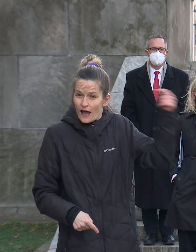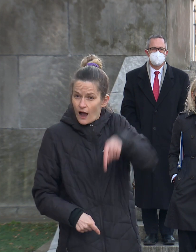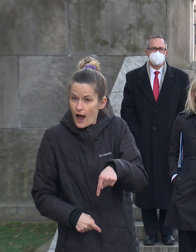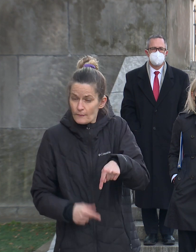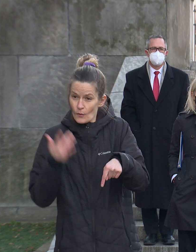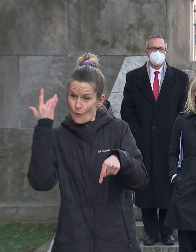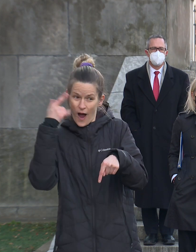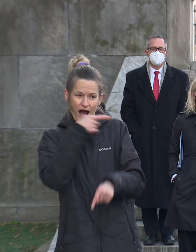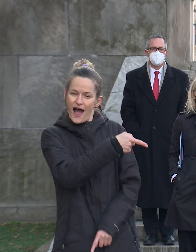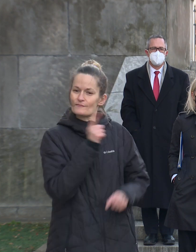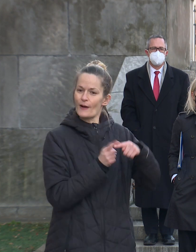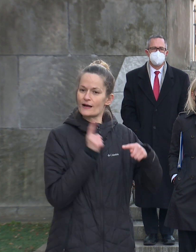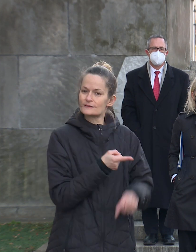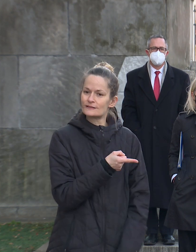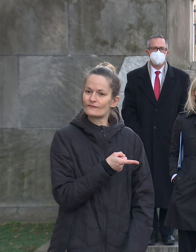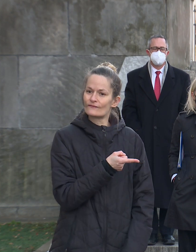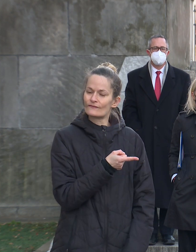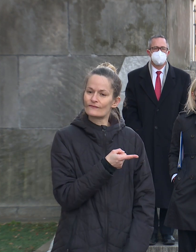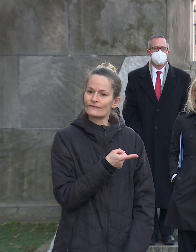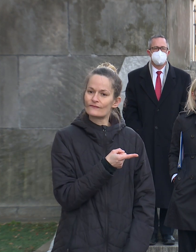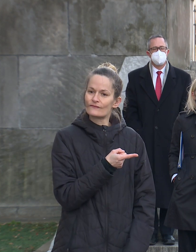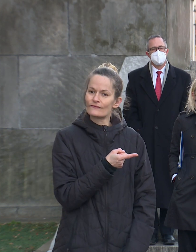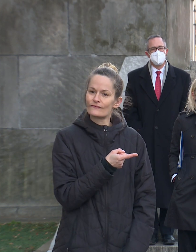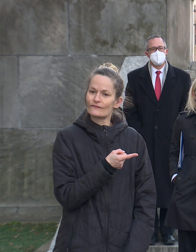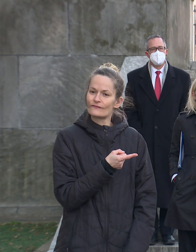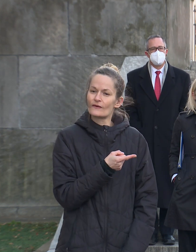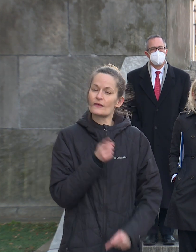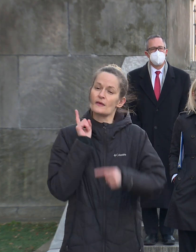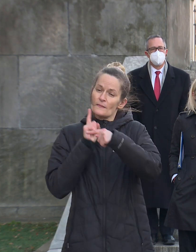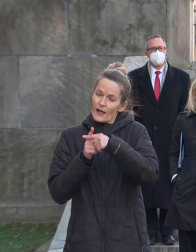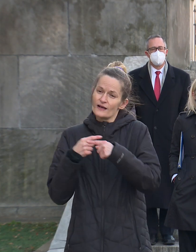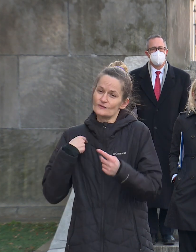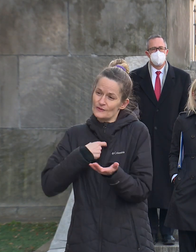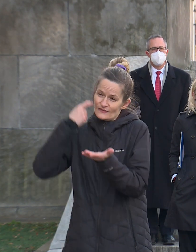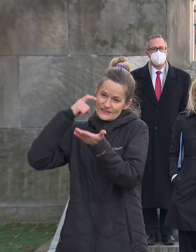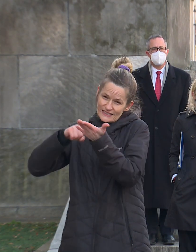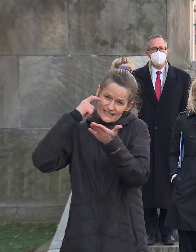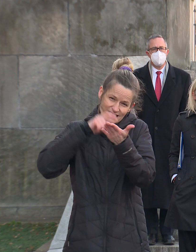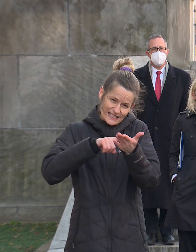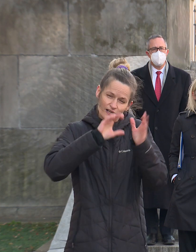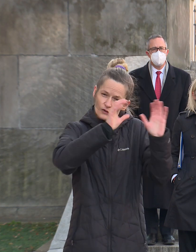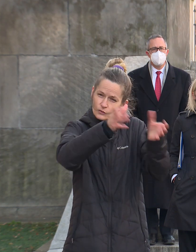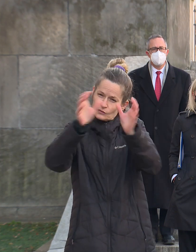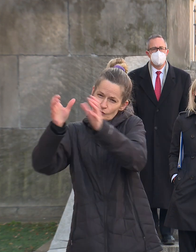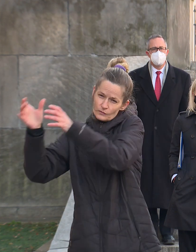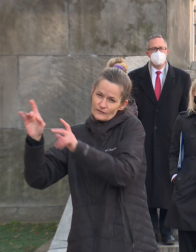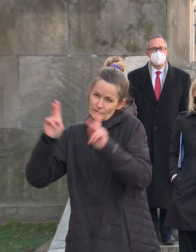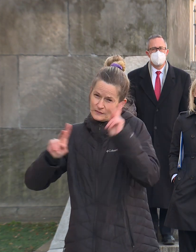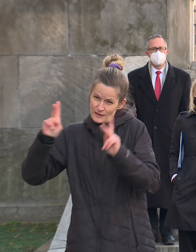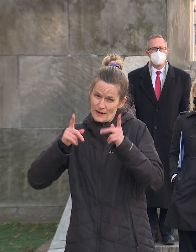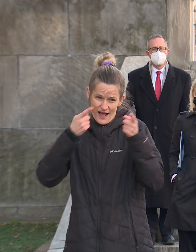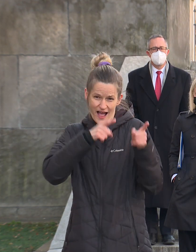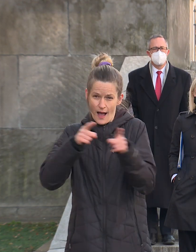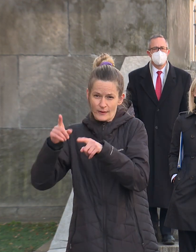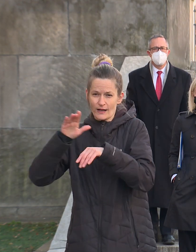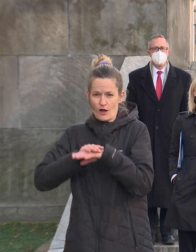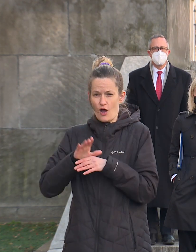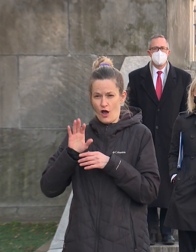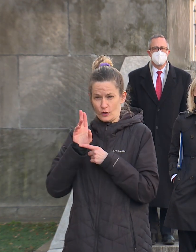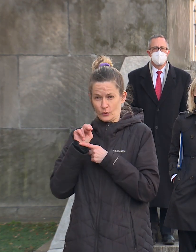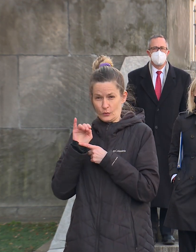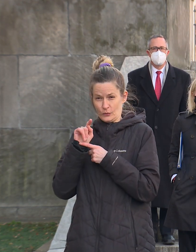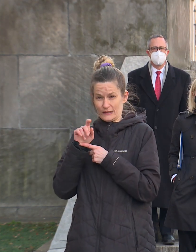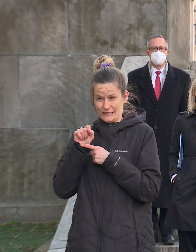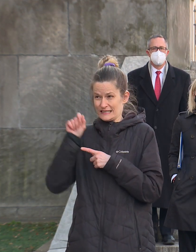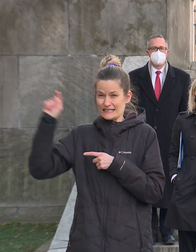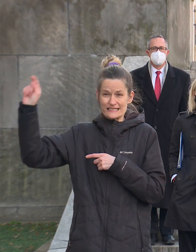positive. We also are seeing clusters of that occur on our units where it's impacting our ability to deliver